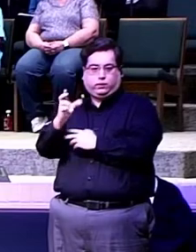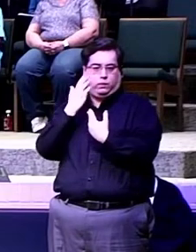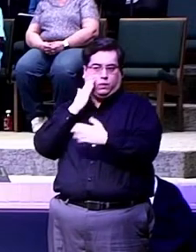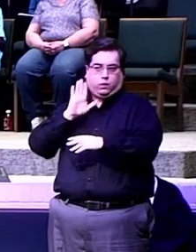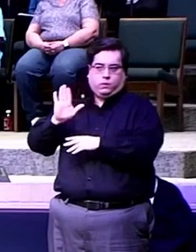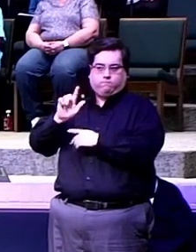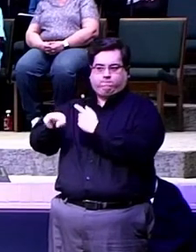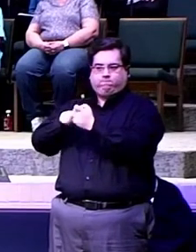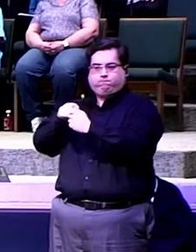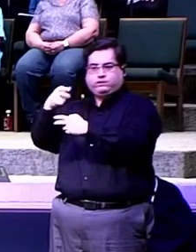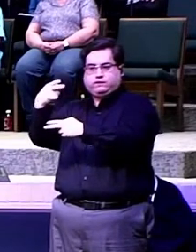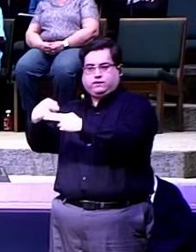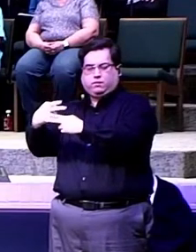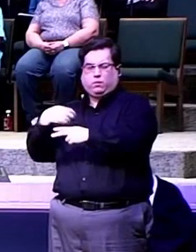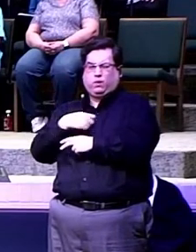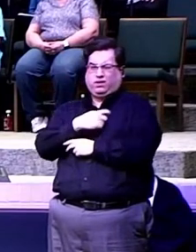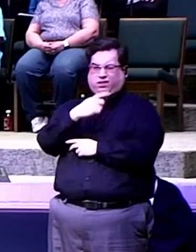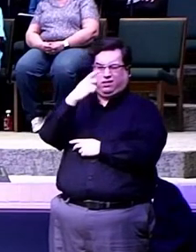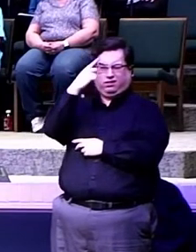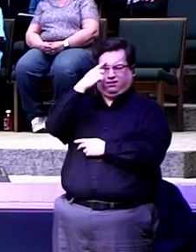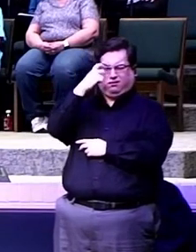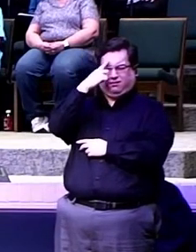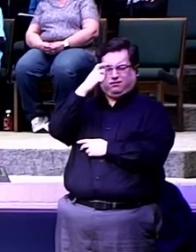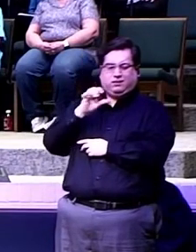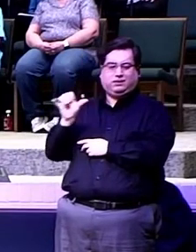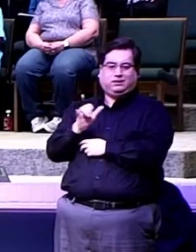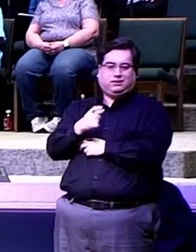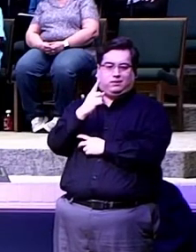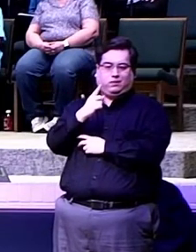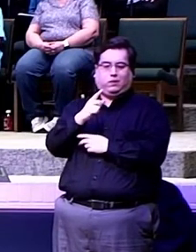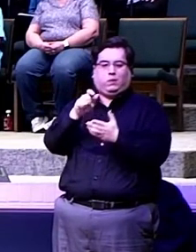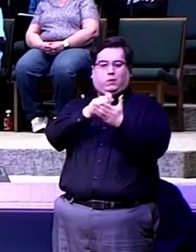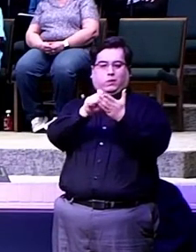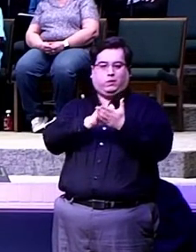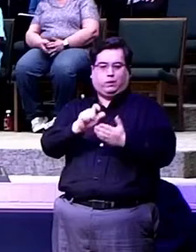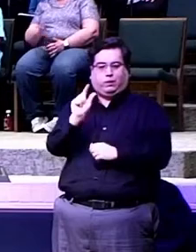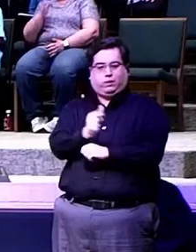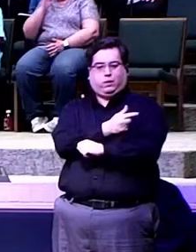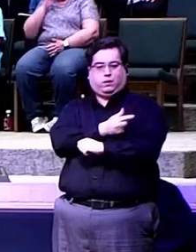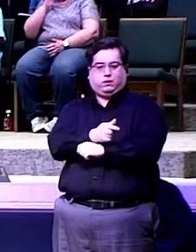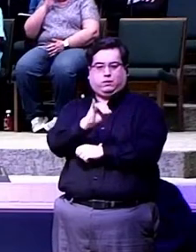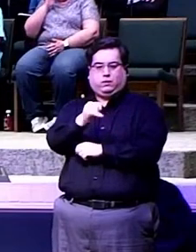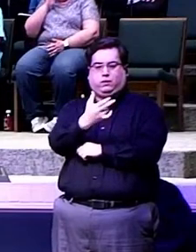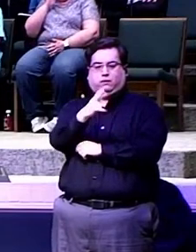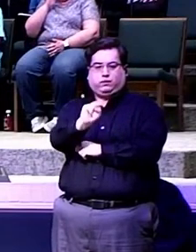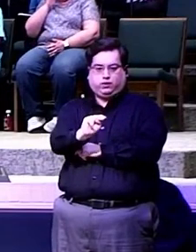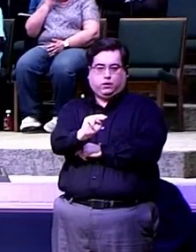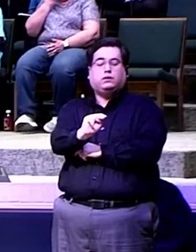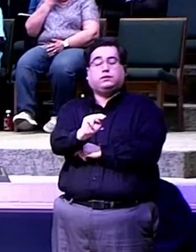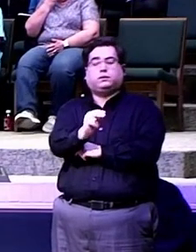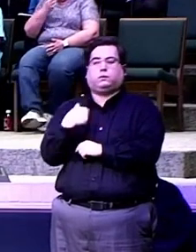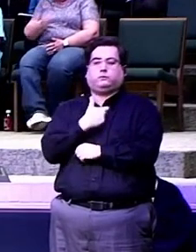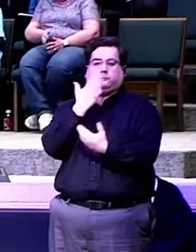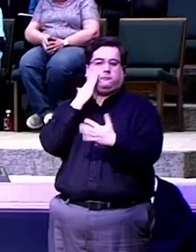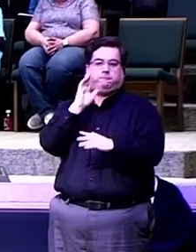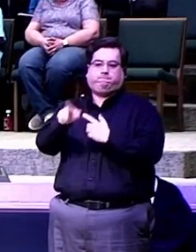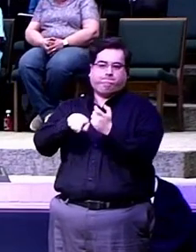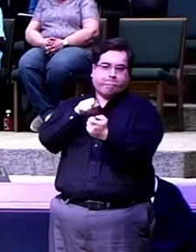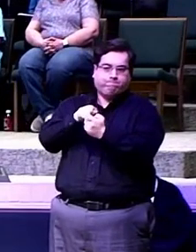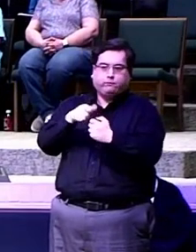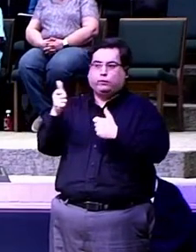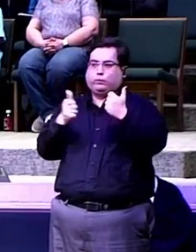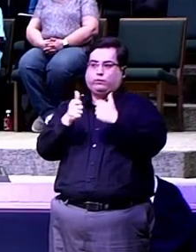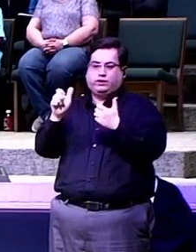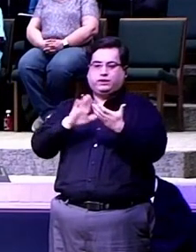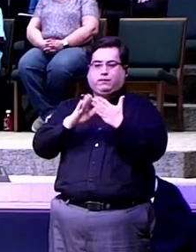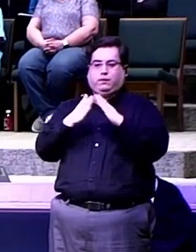his name. We believe we know that it's the same one who wrote the Gospel of John. And we don't know exactly which community